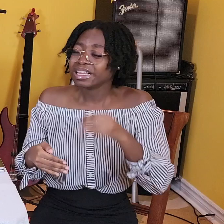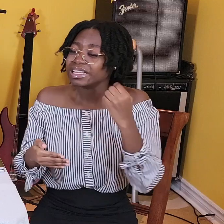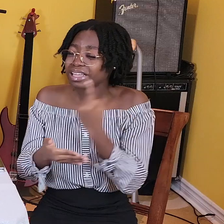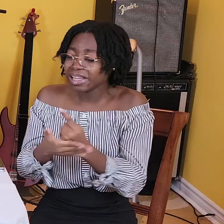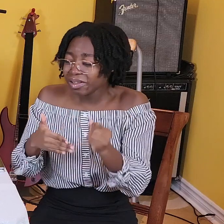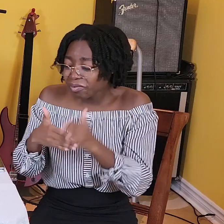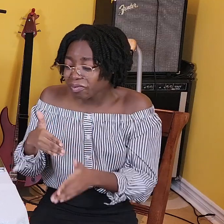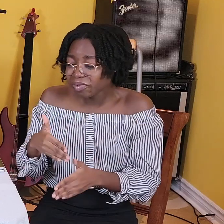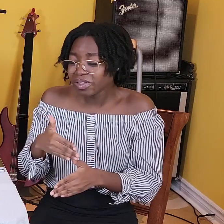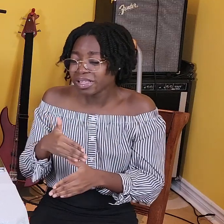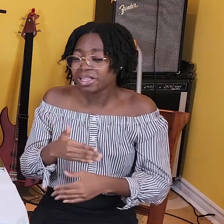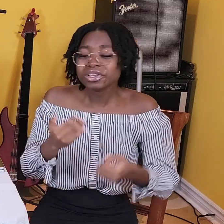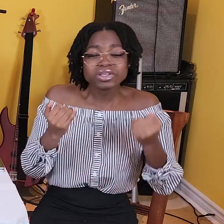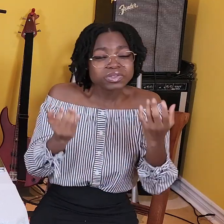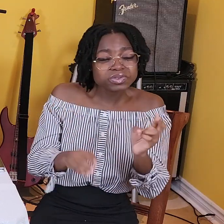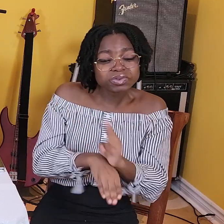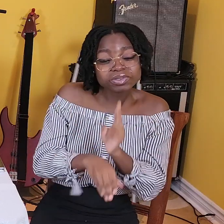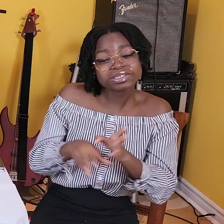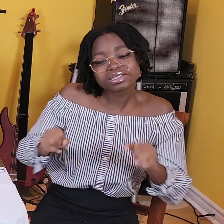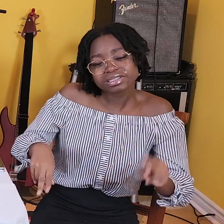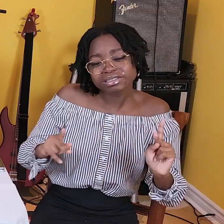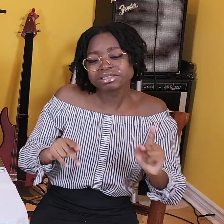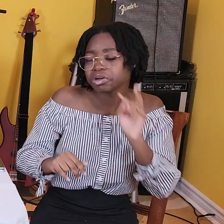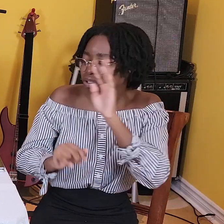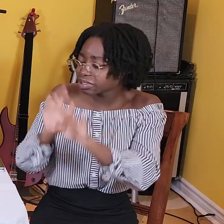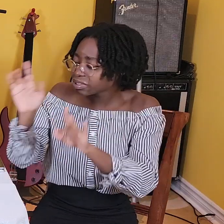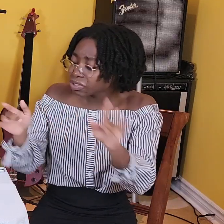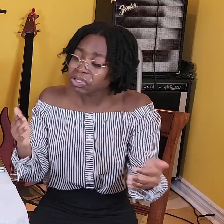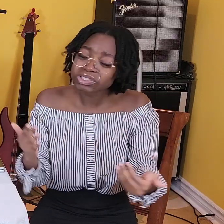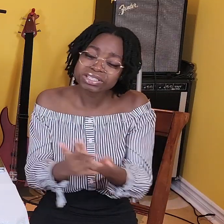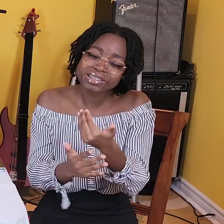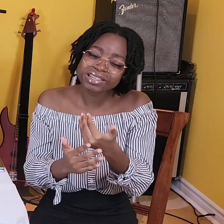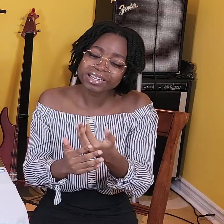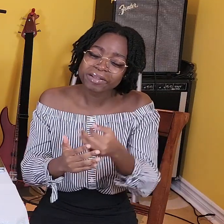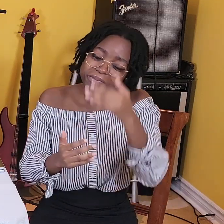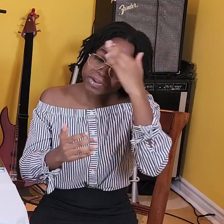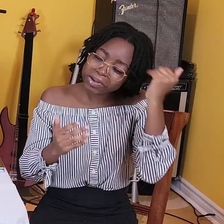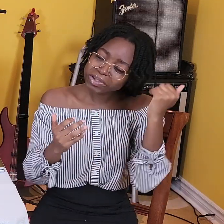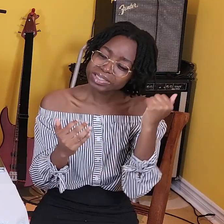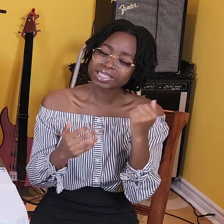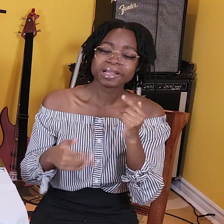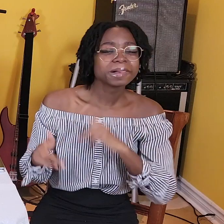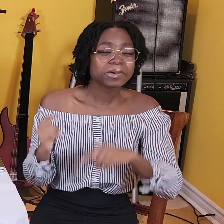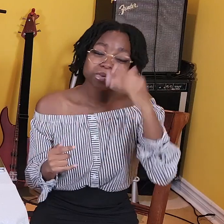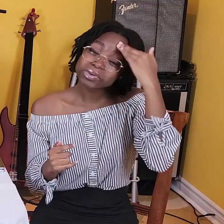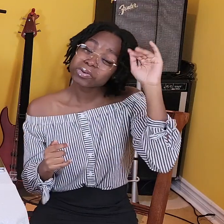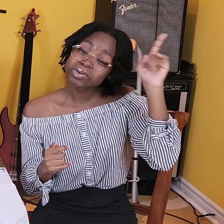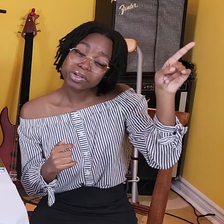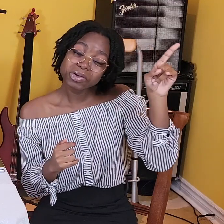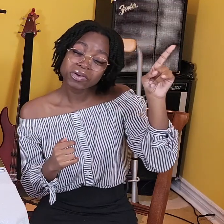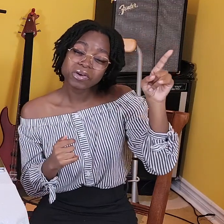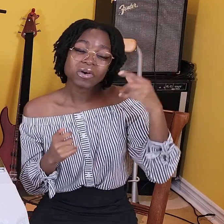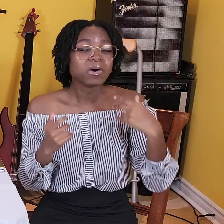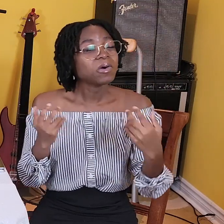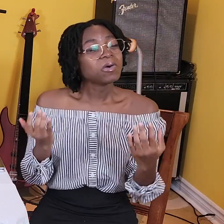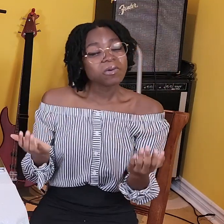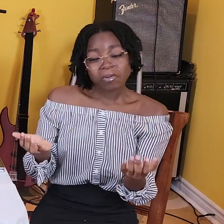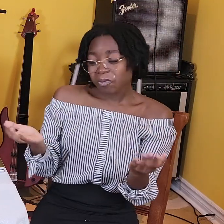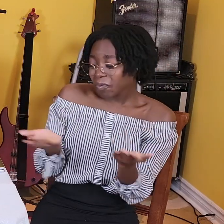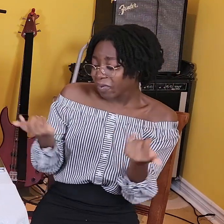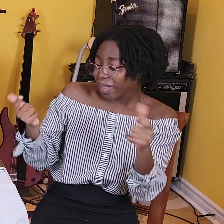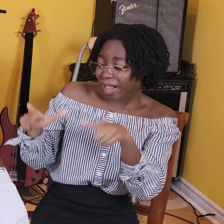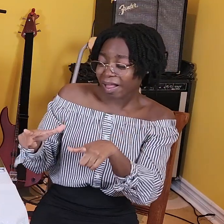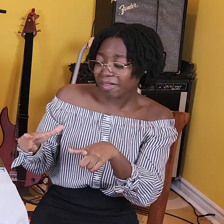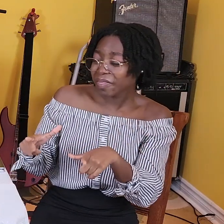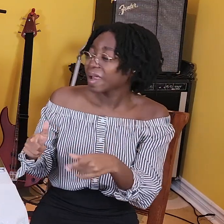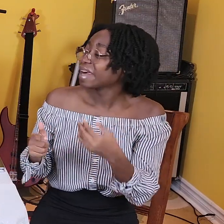them, anew, oh God. Because what awaits those who do not know you is terrible. What awaits those who do